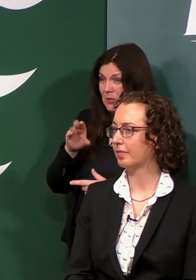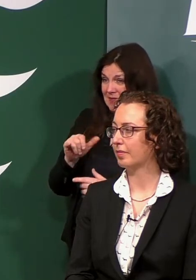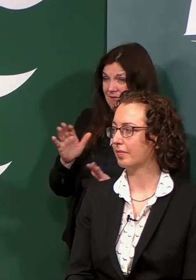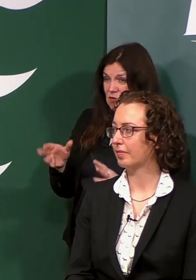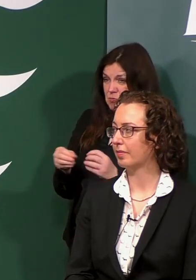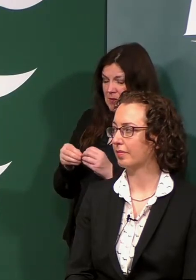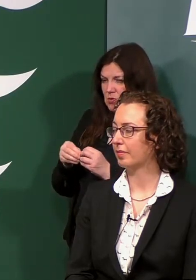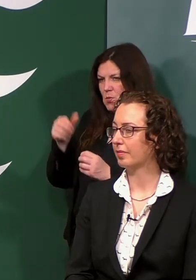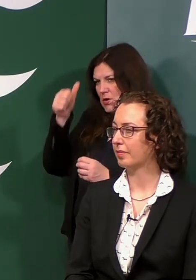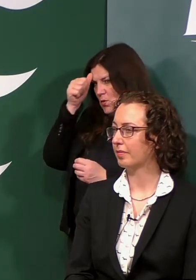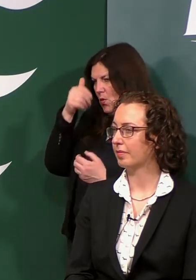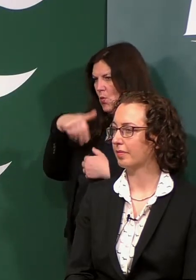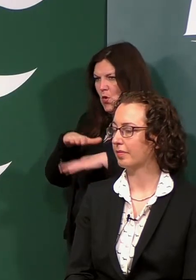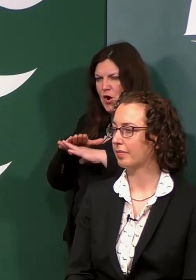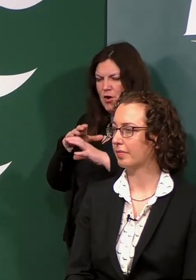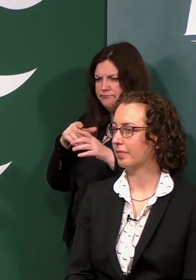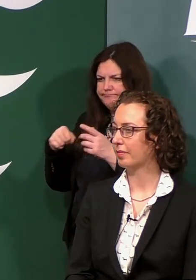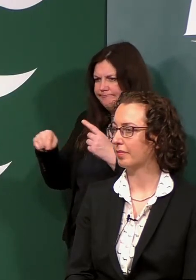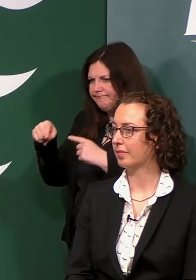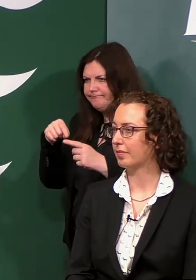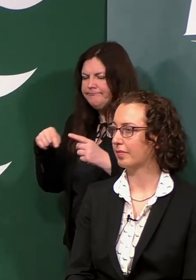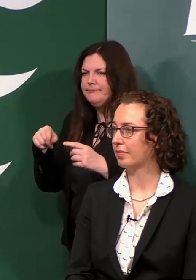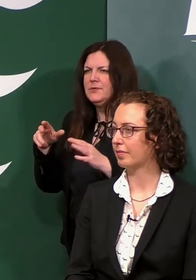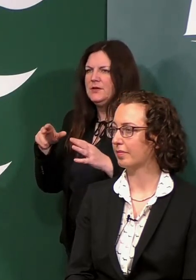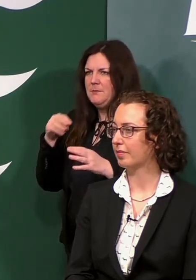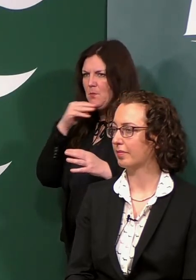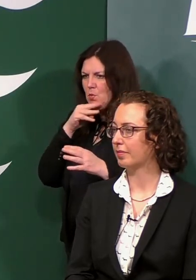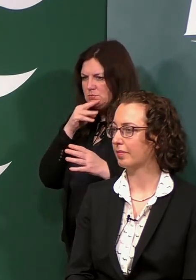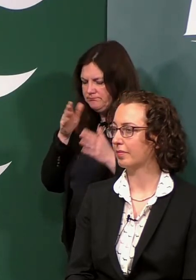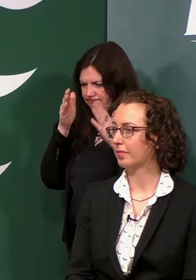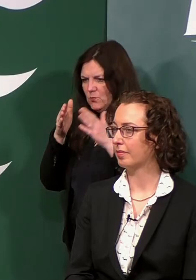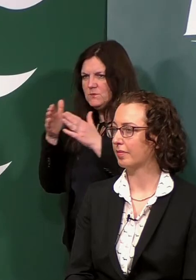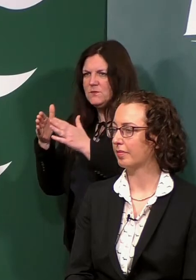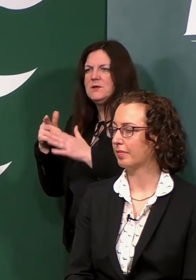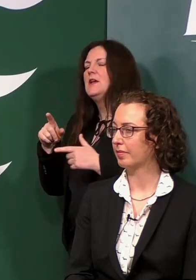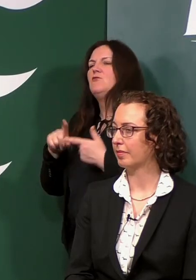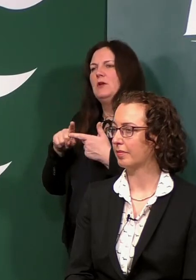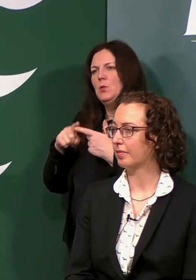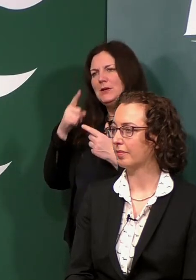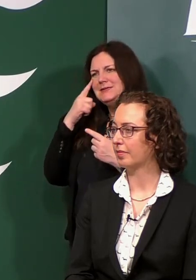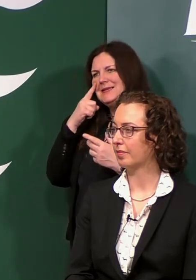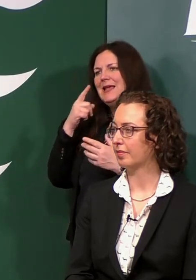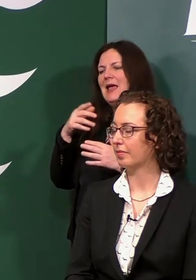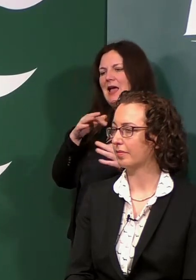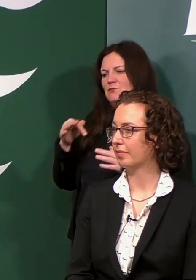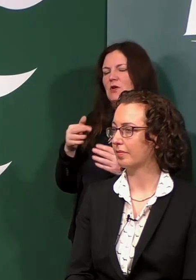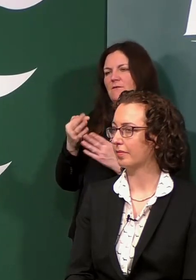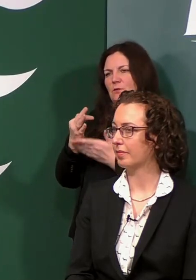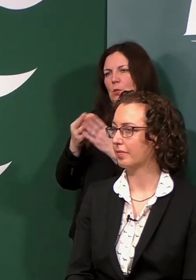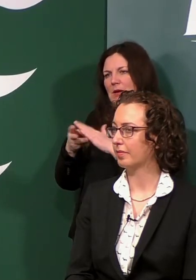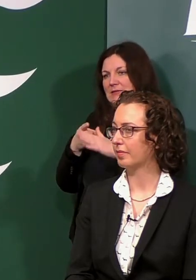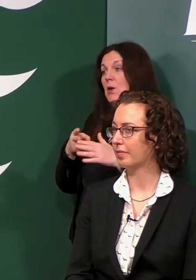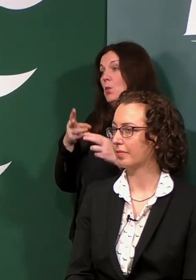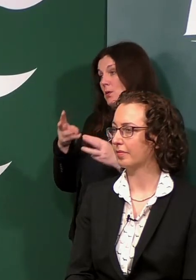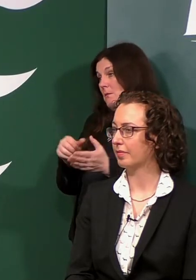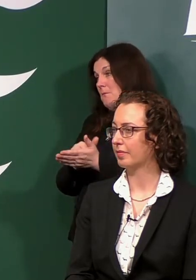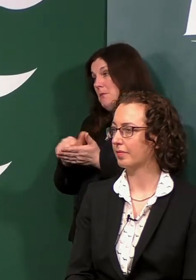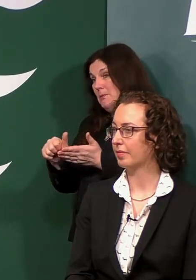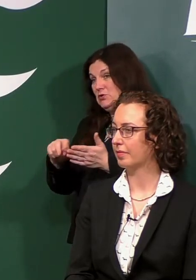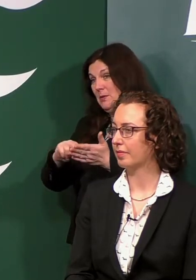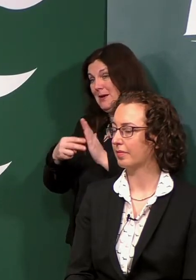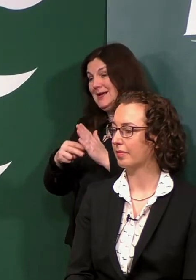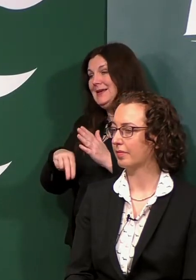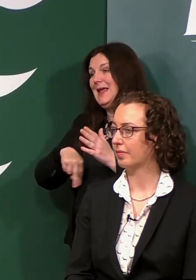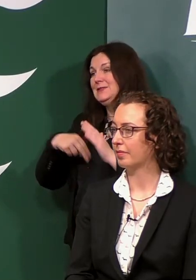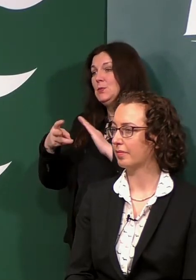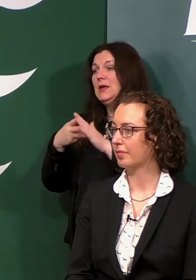all the channel and all the energy in over the next few weeks, and then we'll take stock from there in terms of how we move from there. And as I said earlier, we'll publish the plan next week in relation